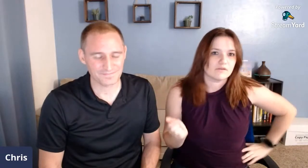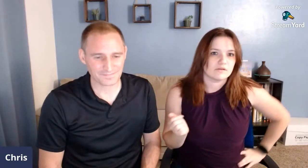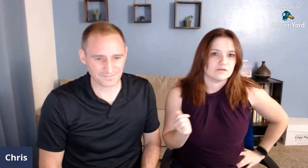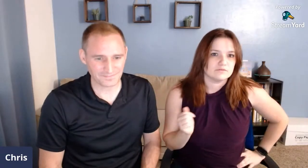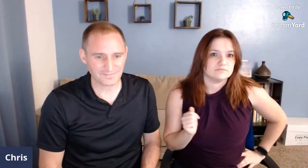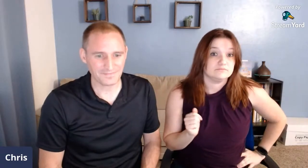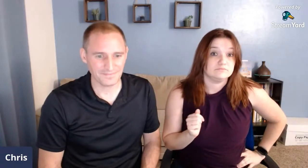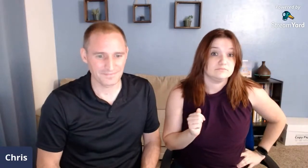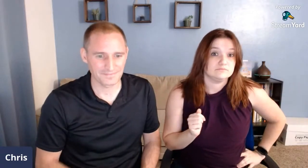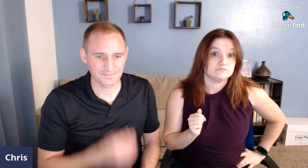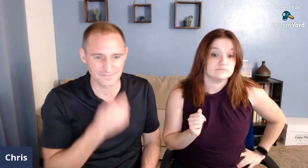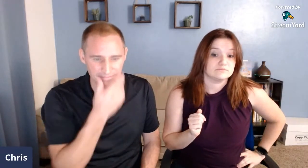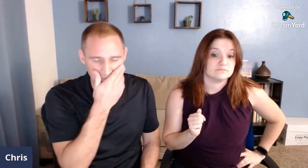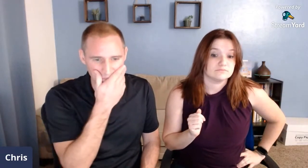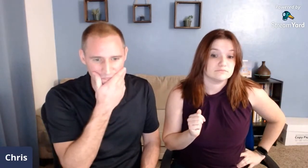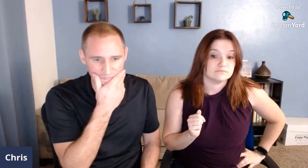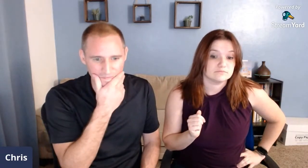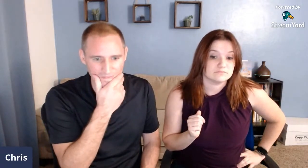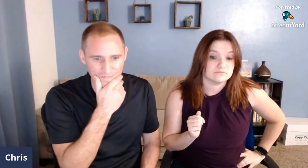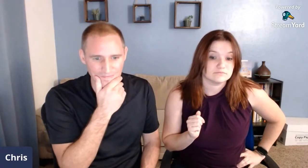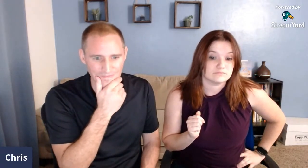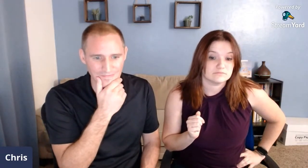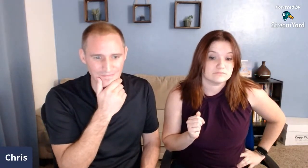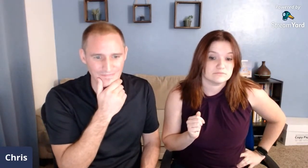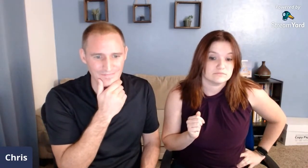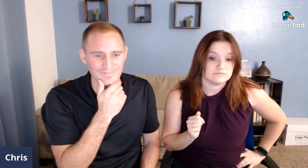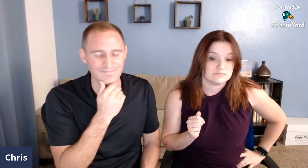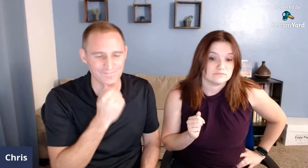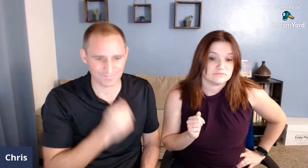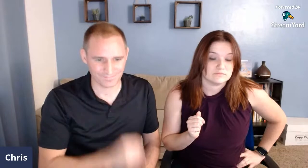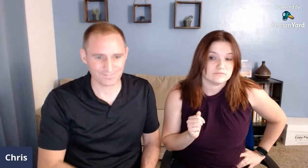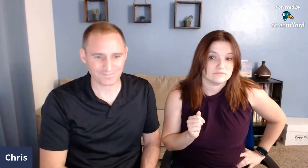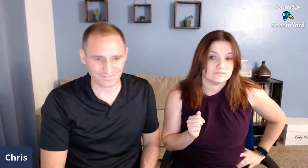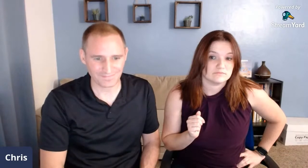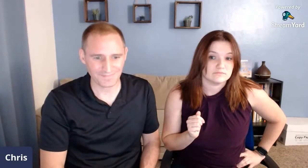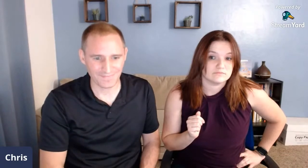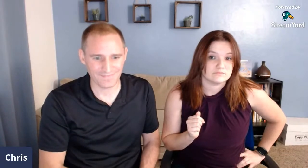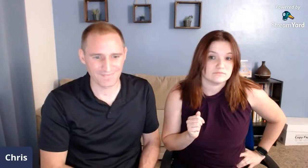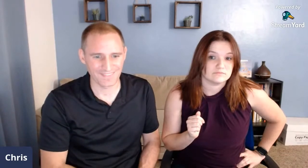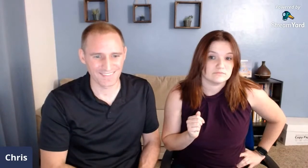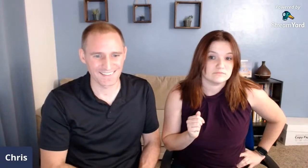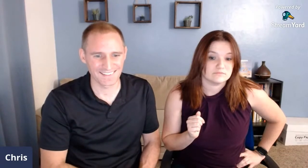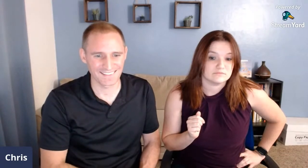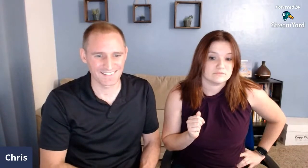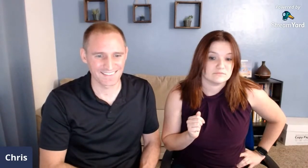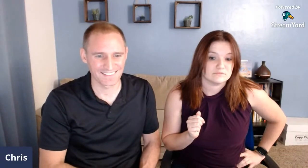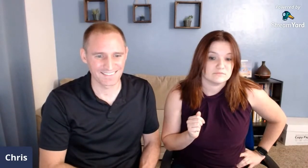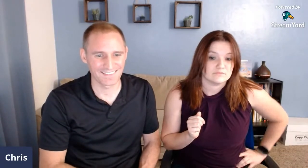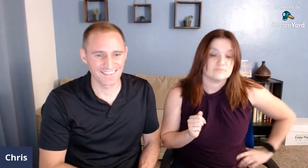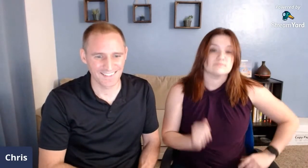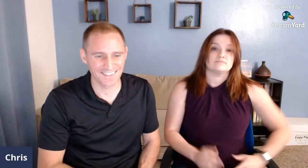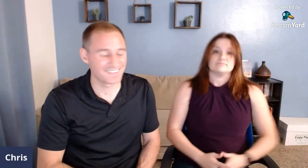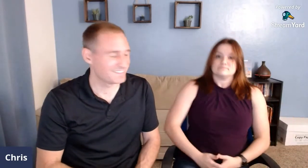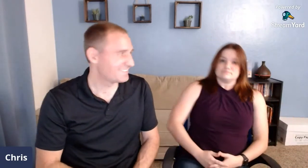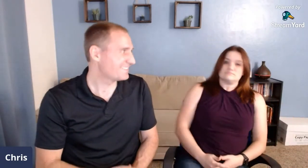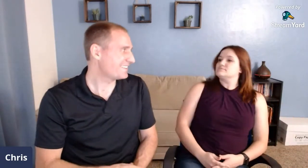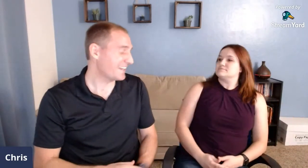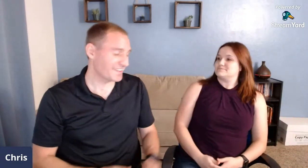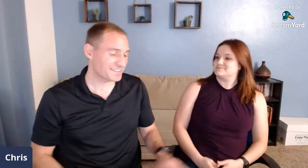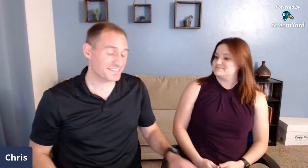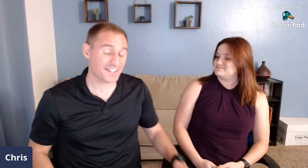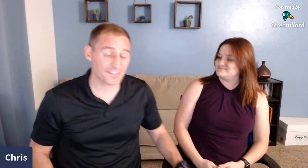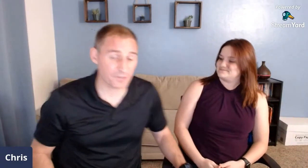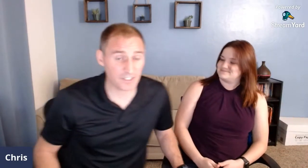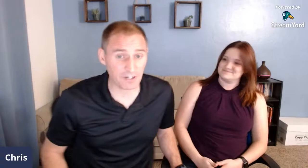you suggest we can use to immerse ourselves as much as possible through our daily routine?